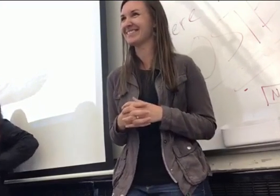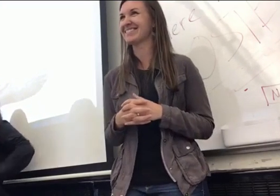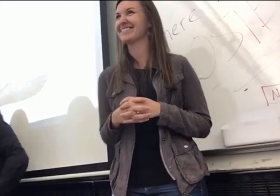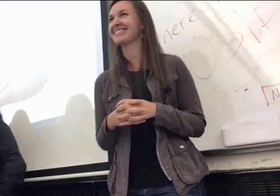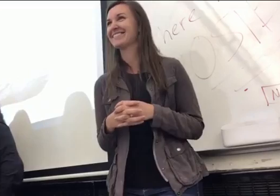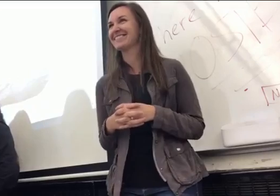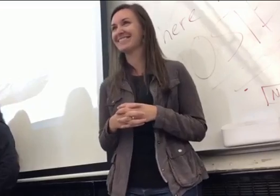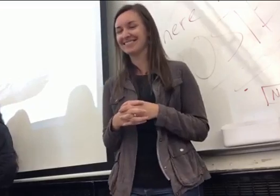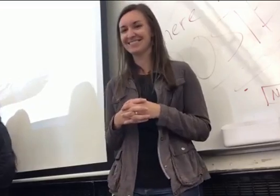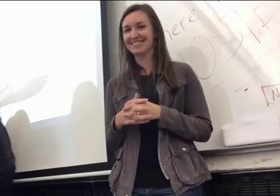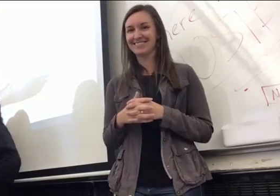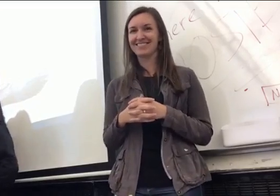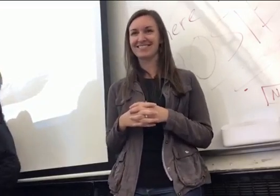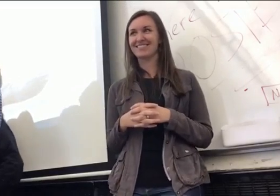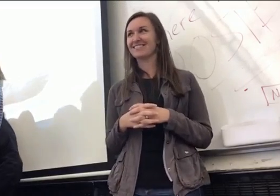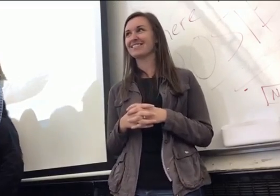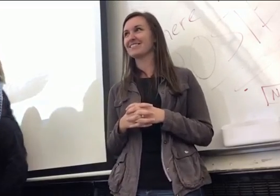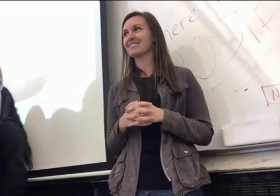idea.